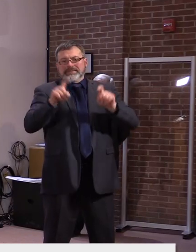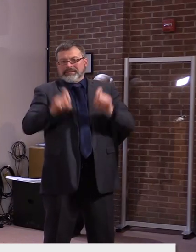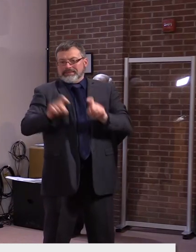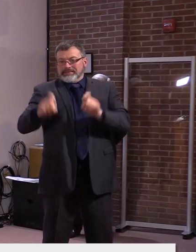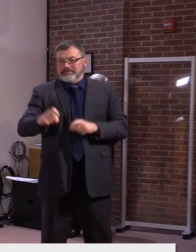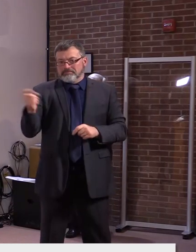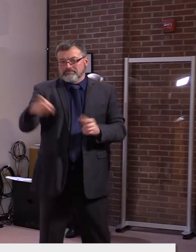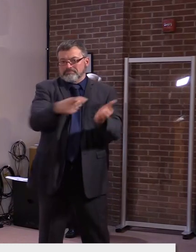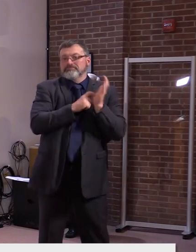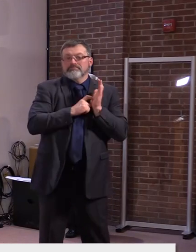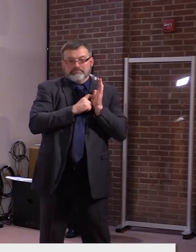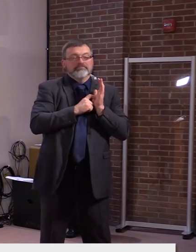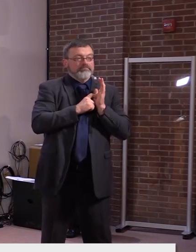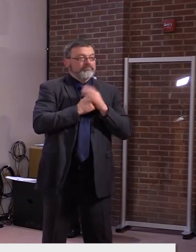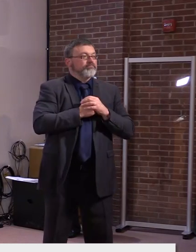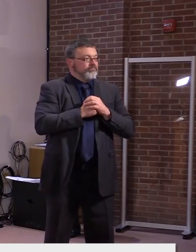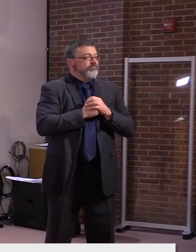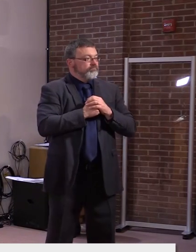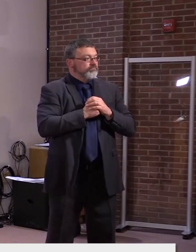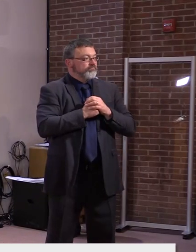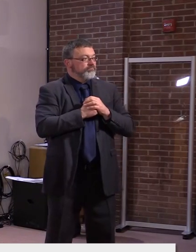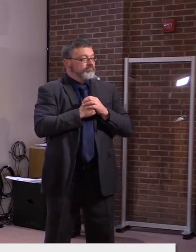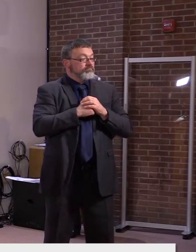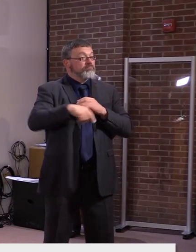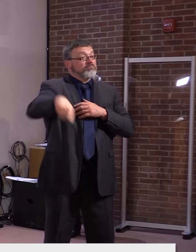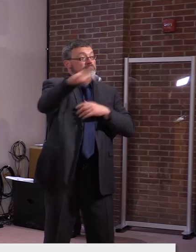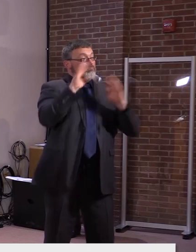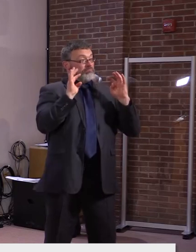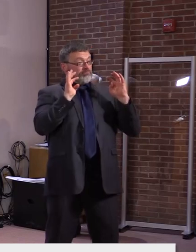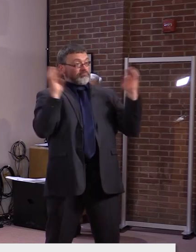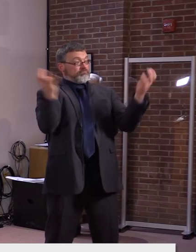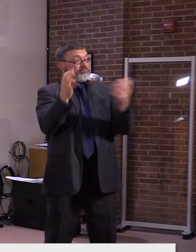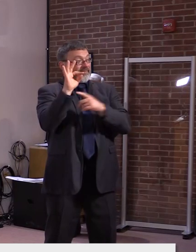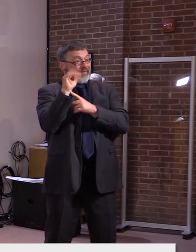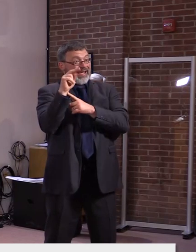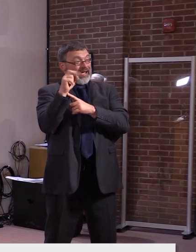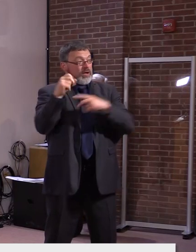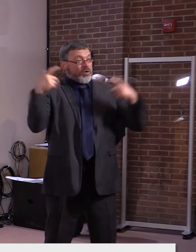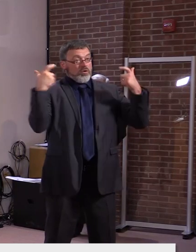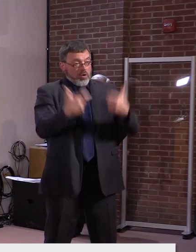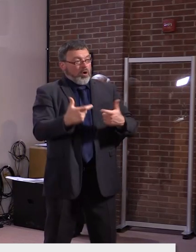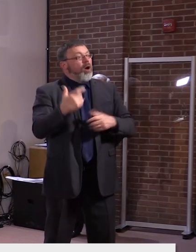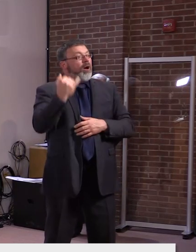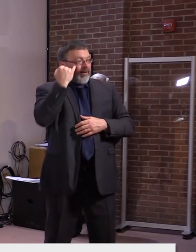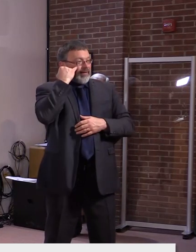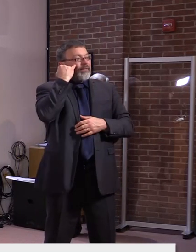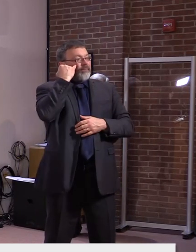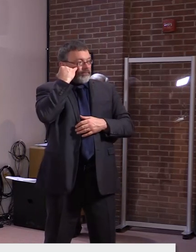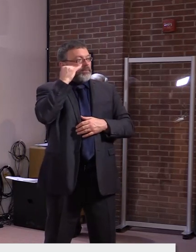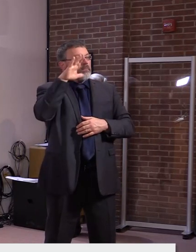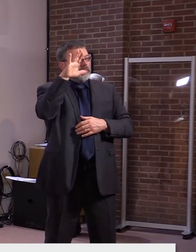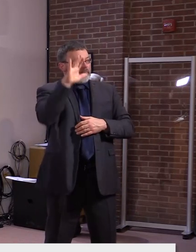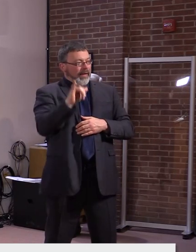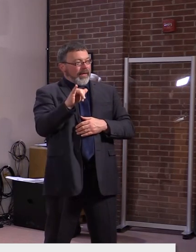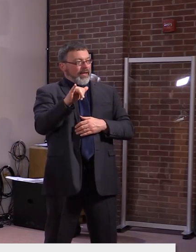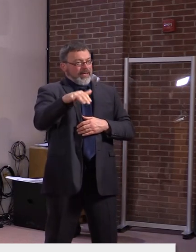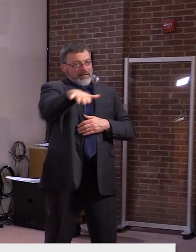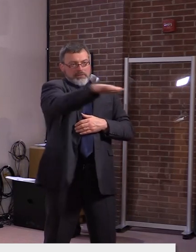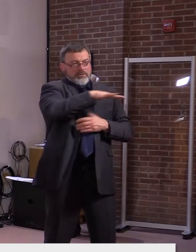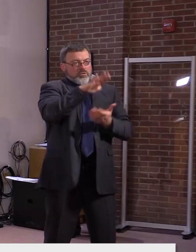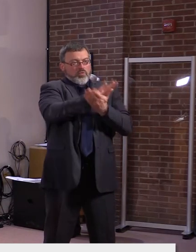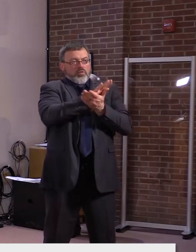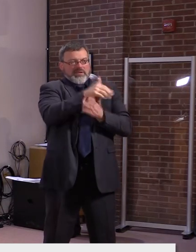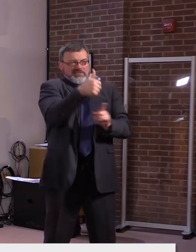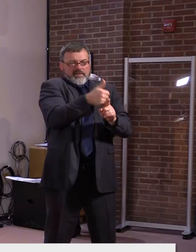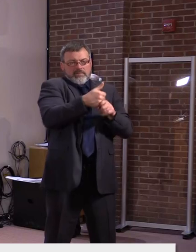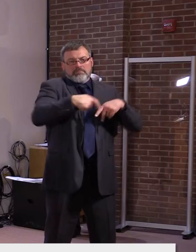Spectators this year may be permitted at indoor winter sports games and competitions if the host school's policies permit them. Spectators are